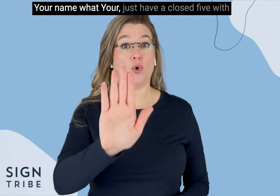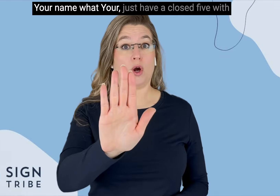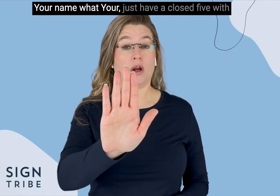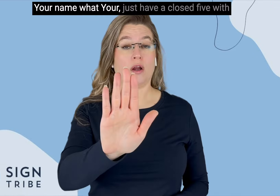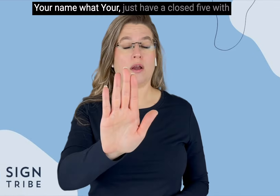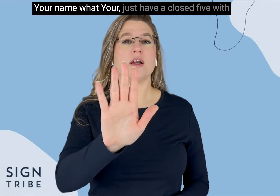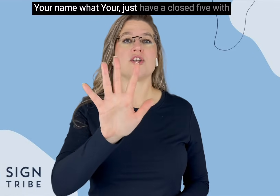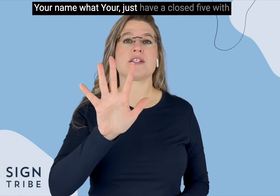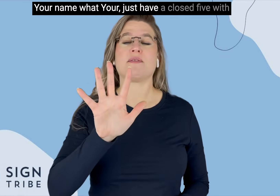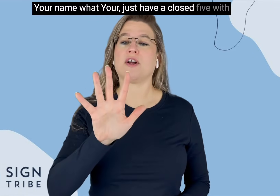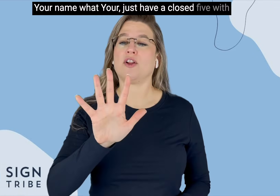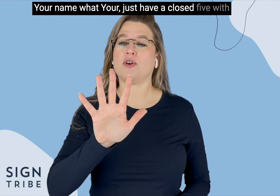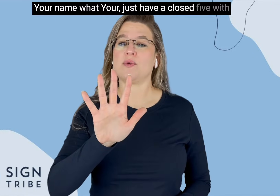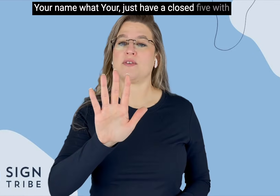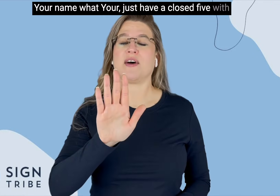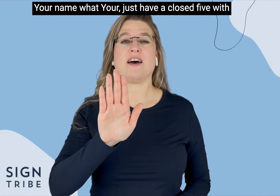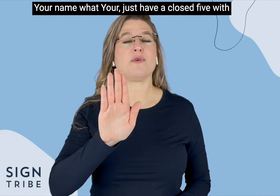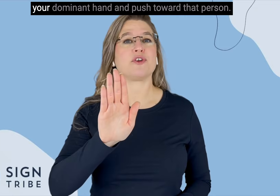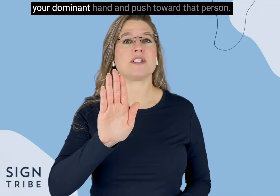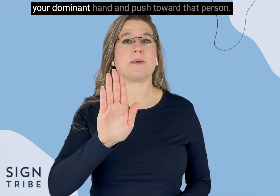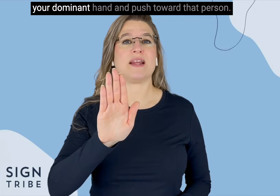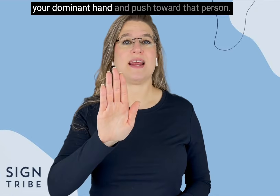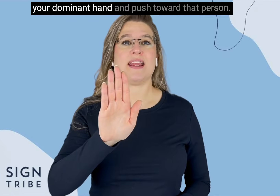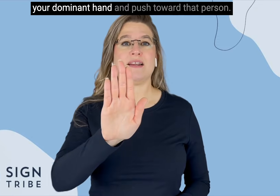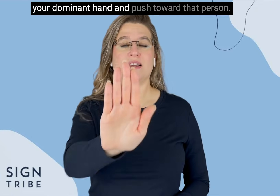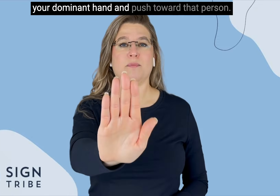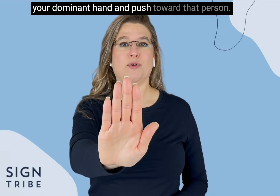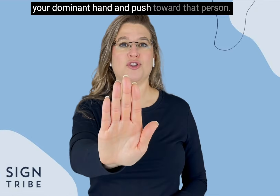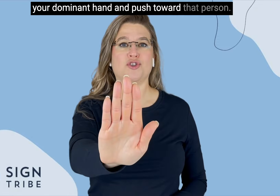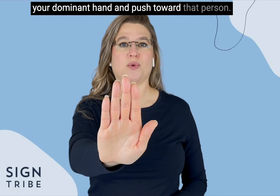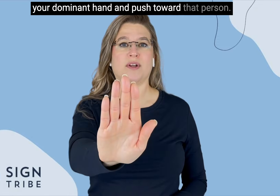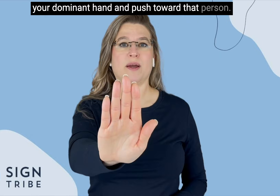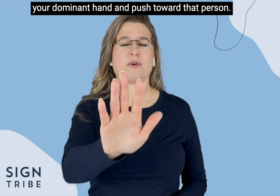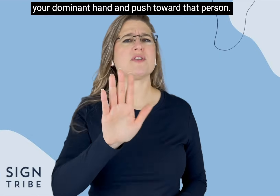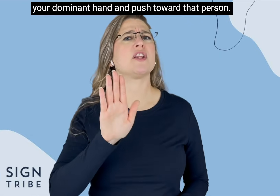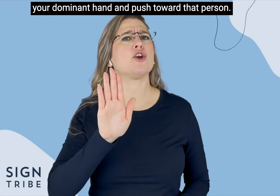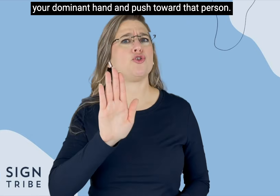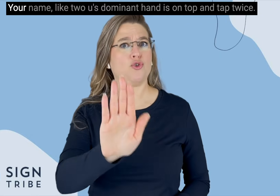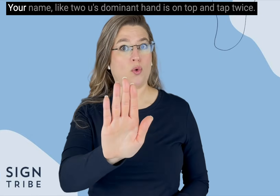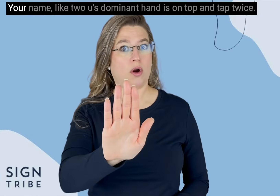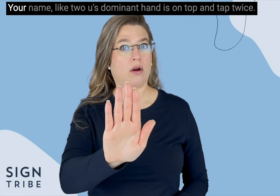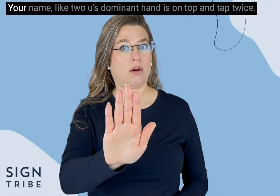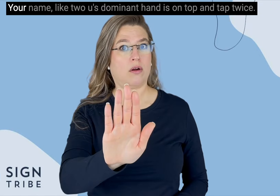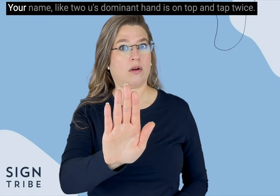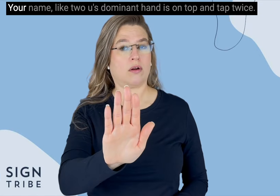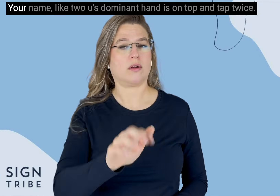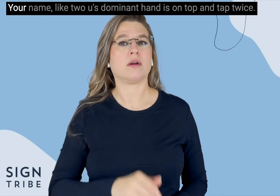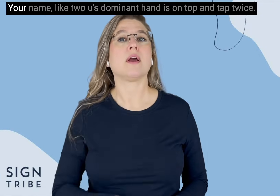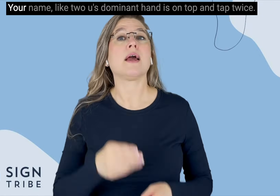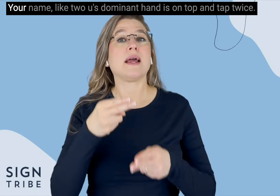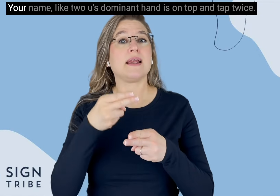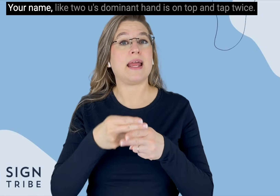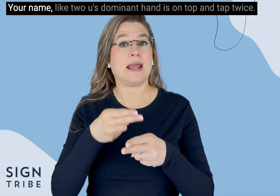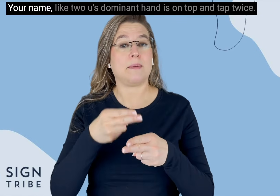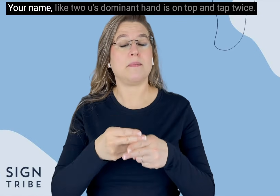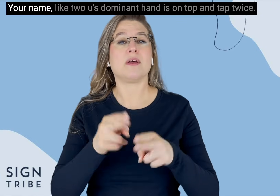Your, just have a closed 5 with your dominant hand and push toward that person. Your name, make